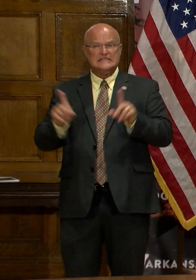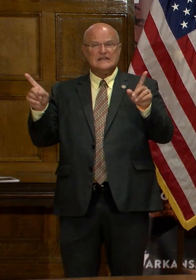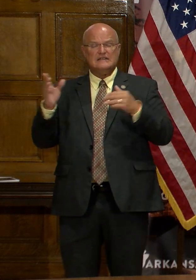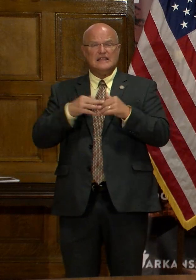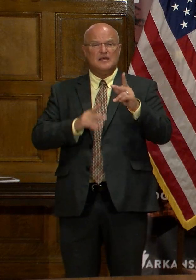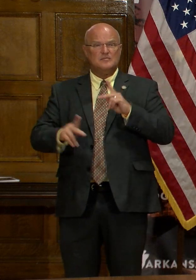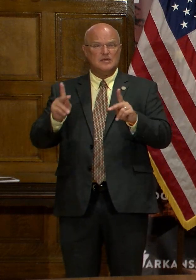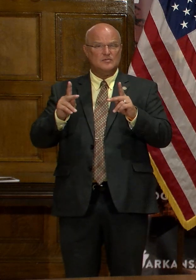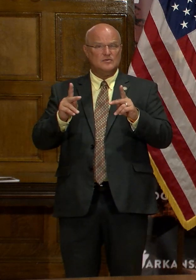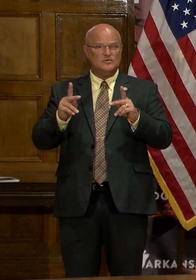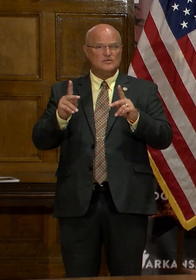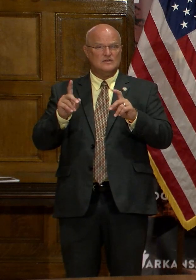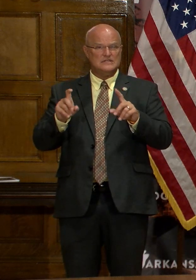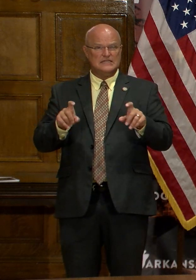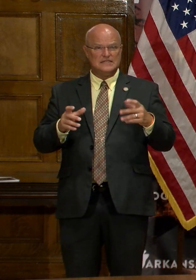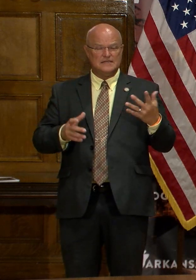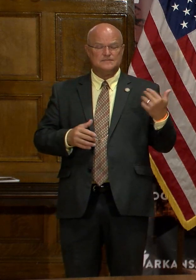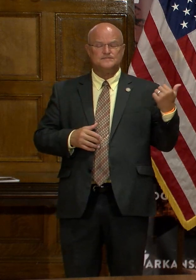who get PCR tests?